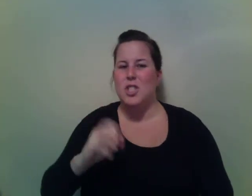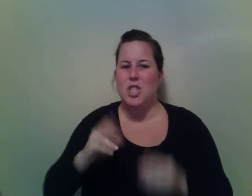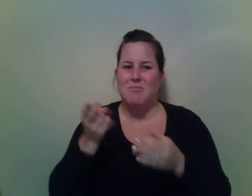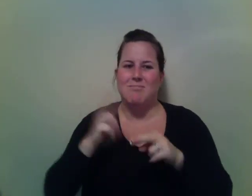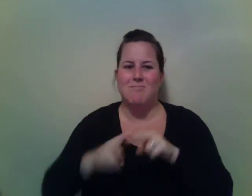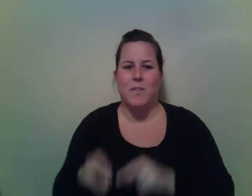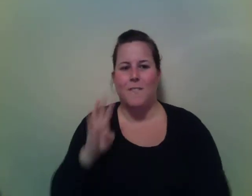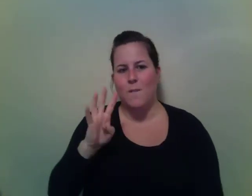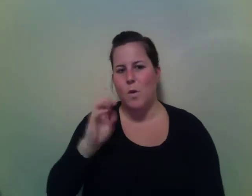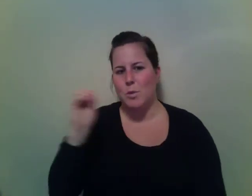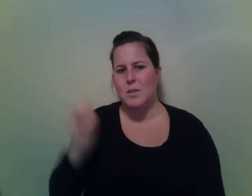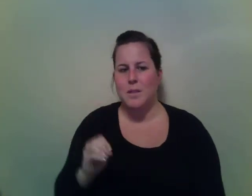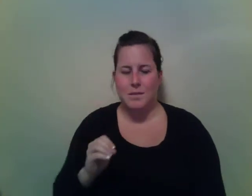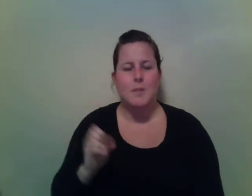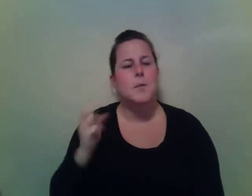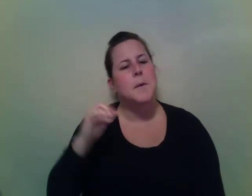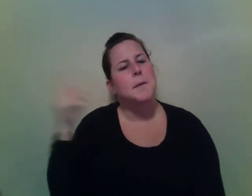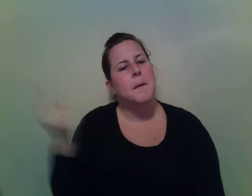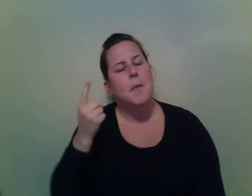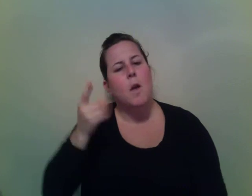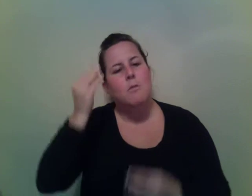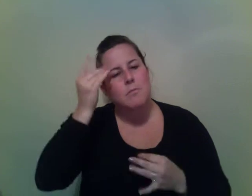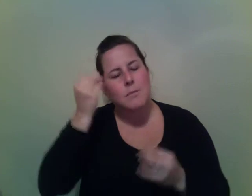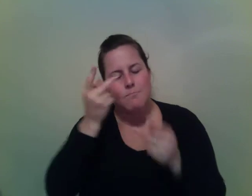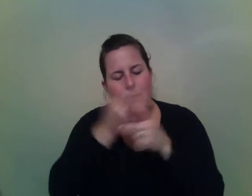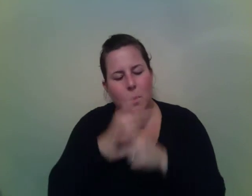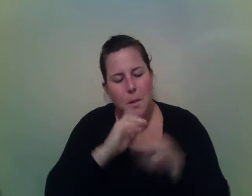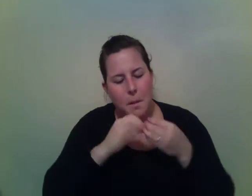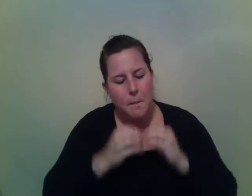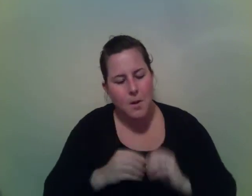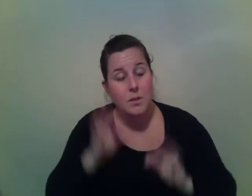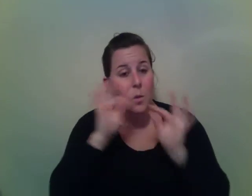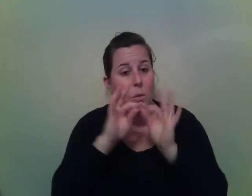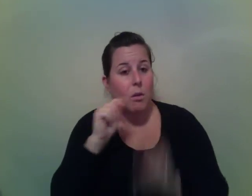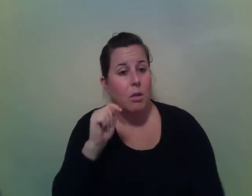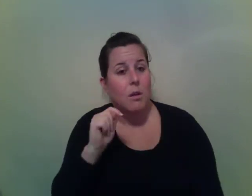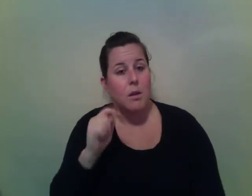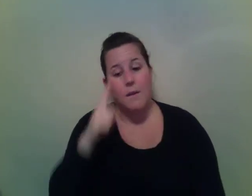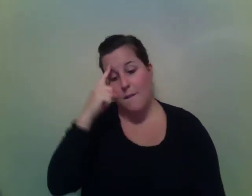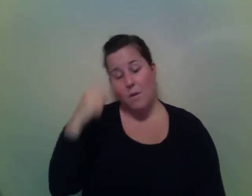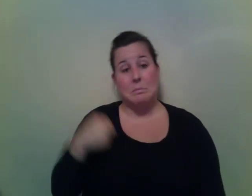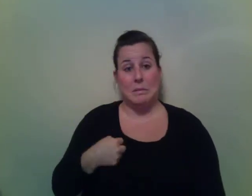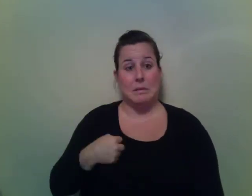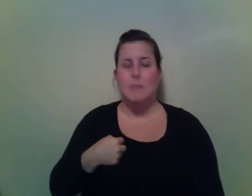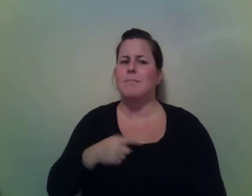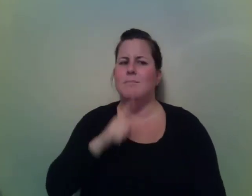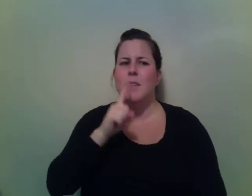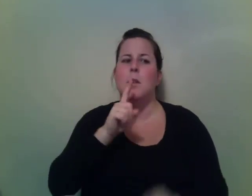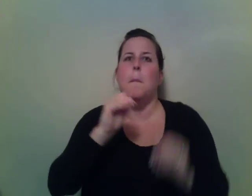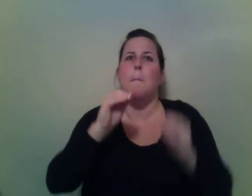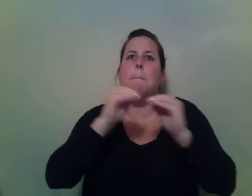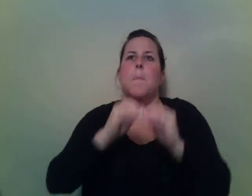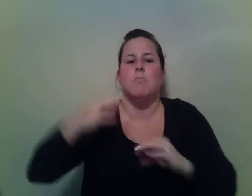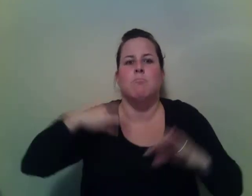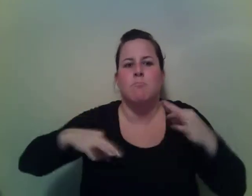commission. This is something where you've got to crunch those numbers and see, is it worth it? Because to me, it is more rewarding to get those people